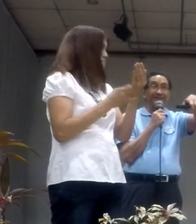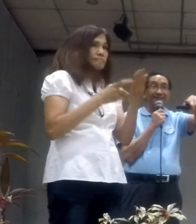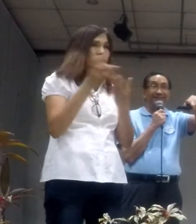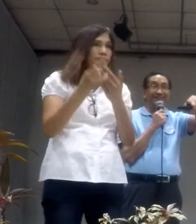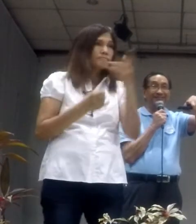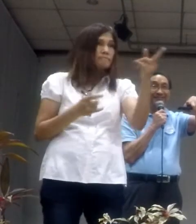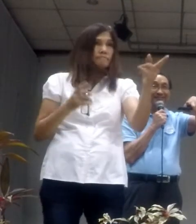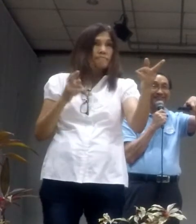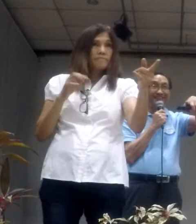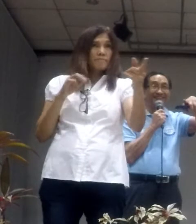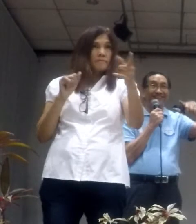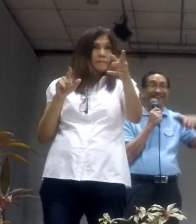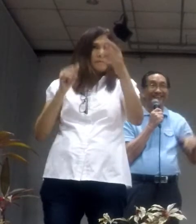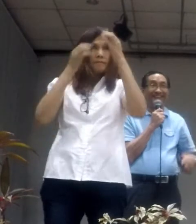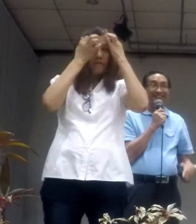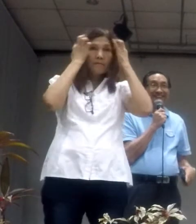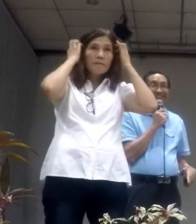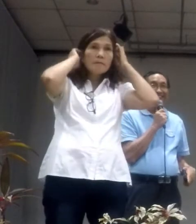project?